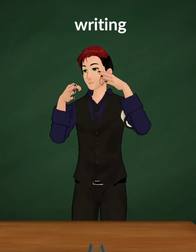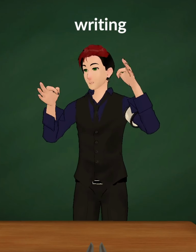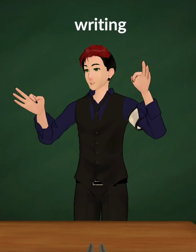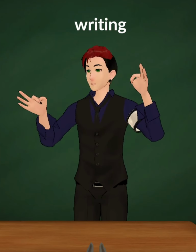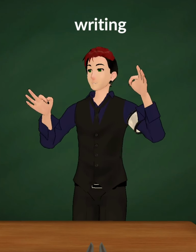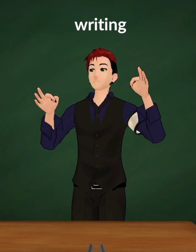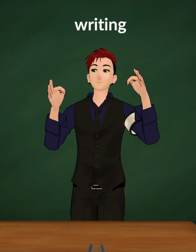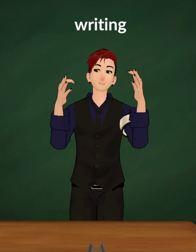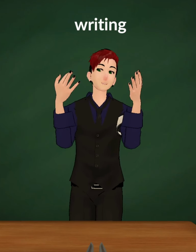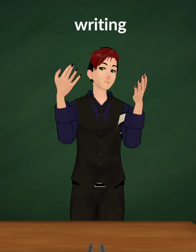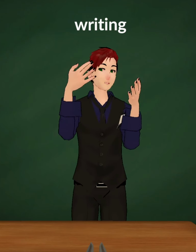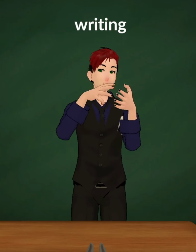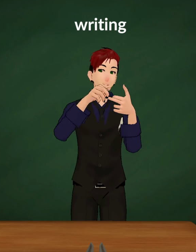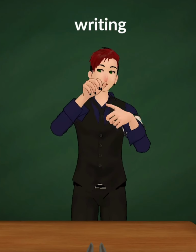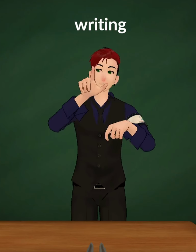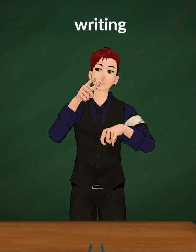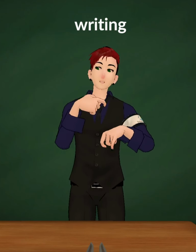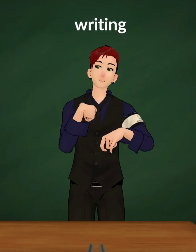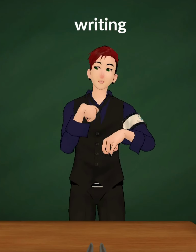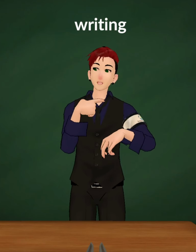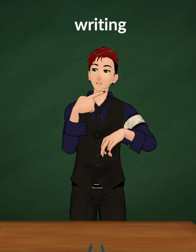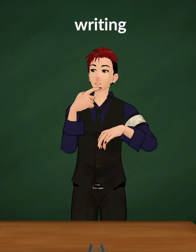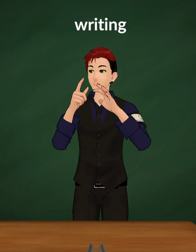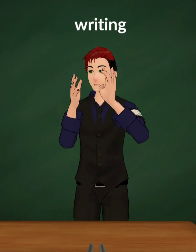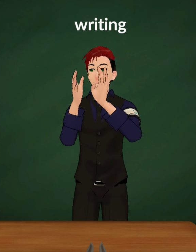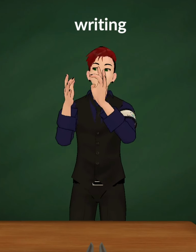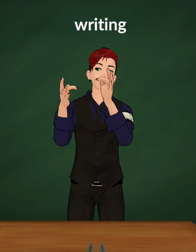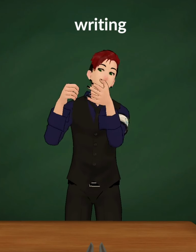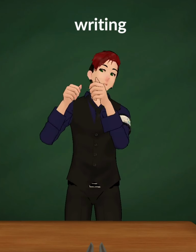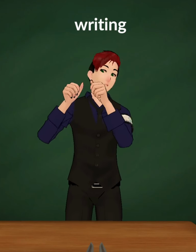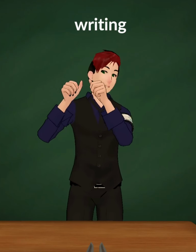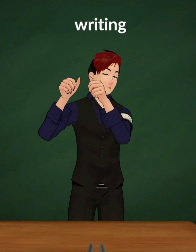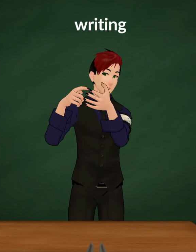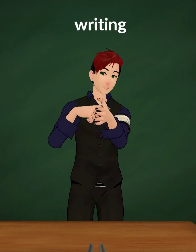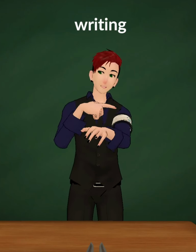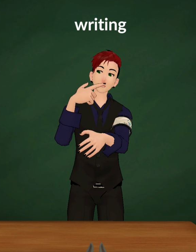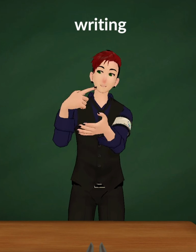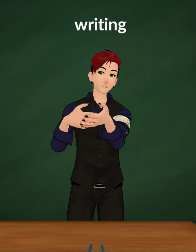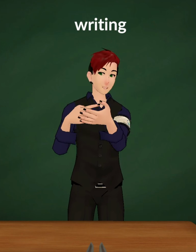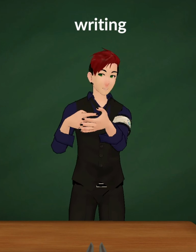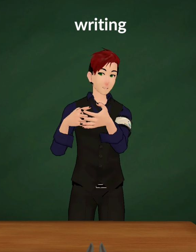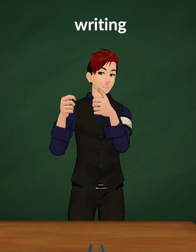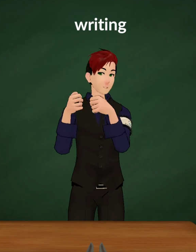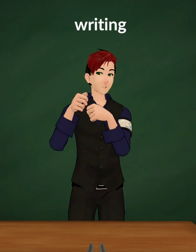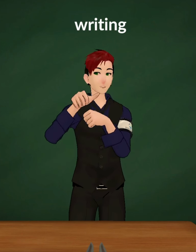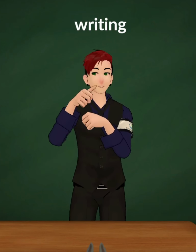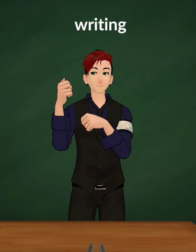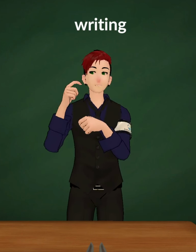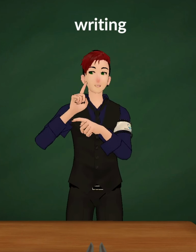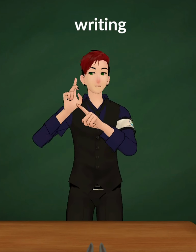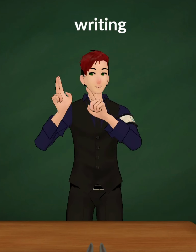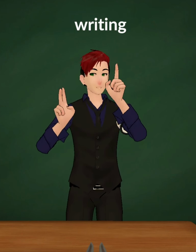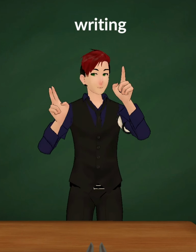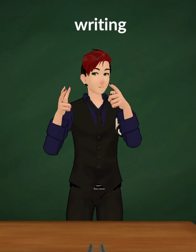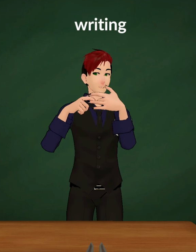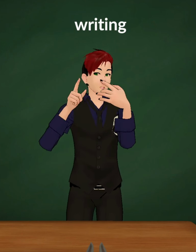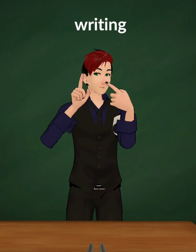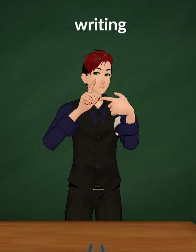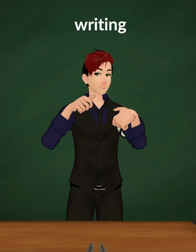body language. So that is another thing that I have had long discussions with some deaf people who I've met in